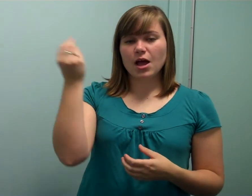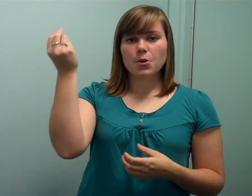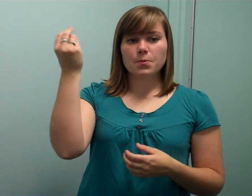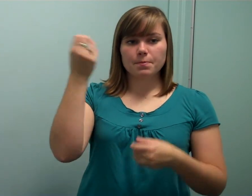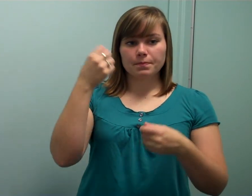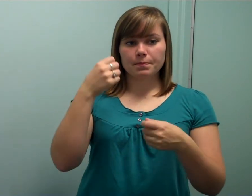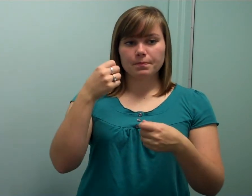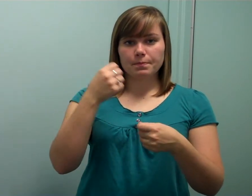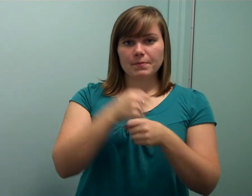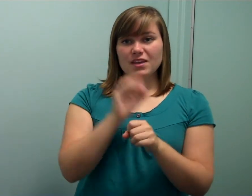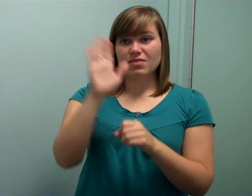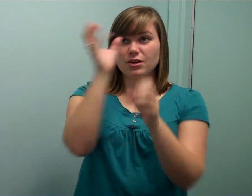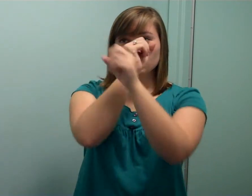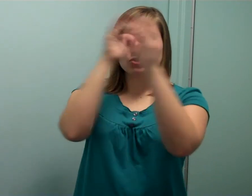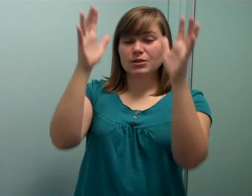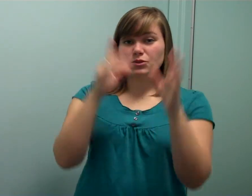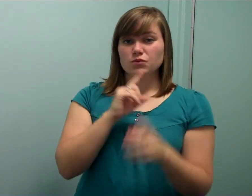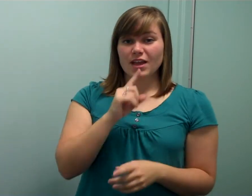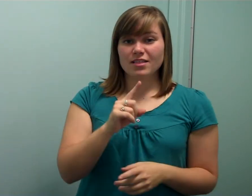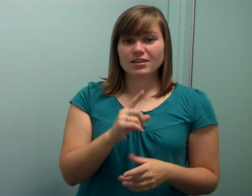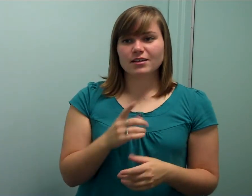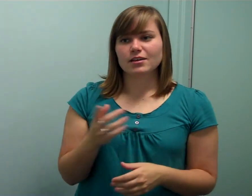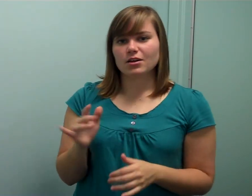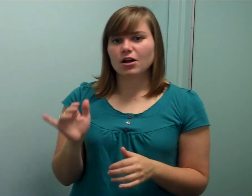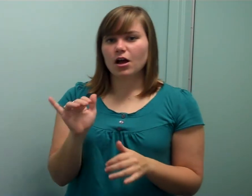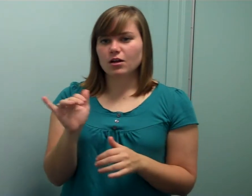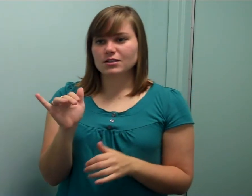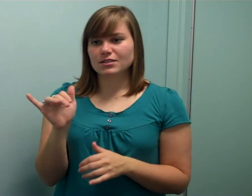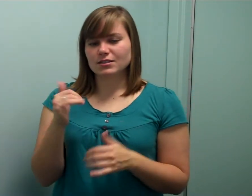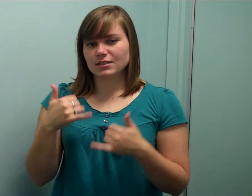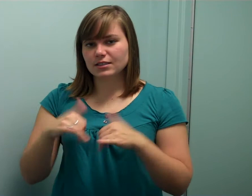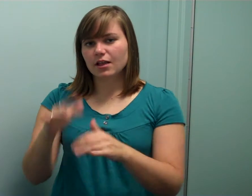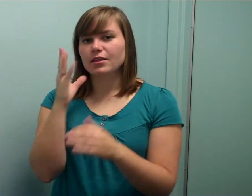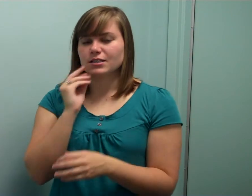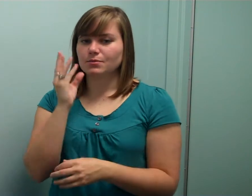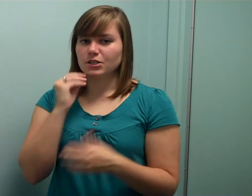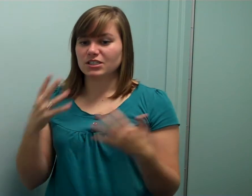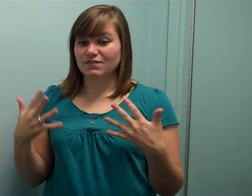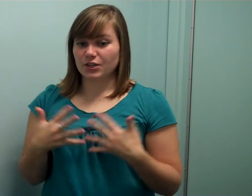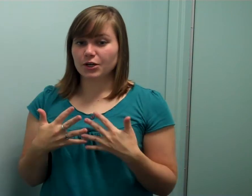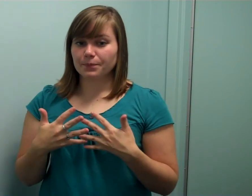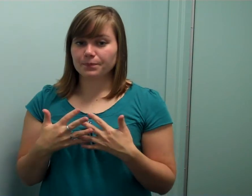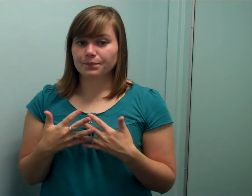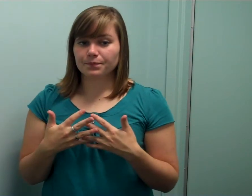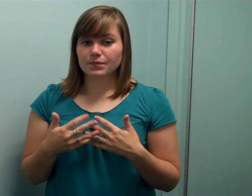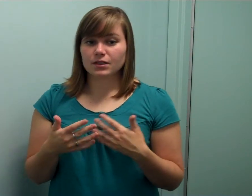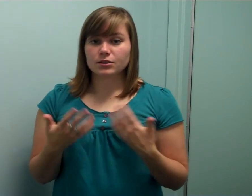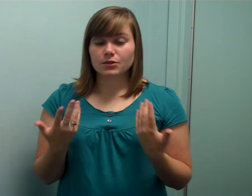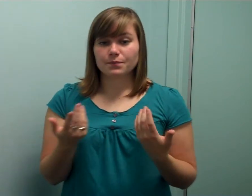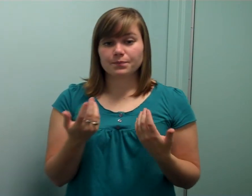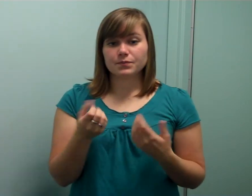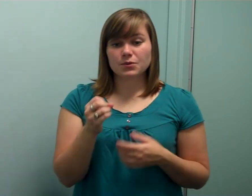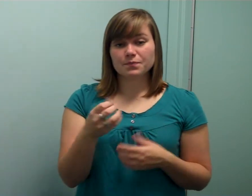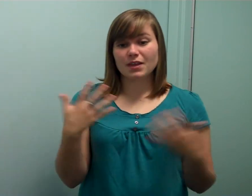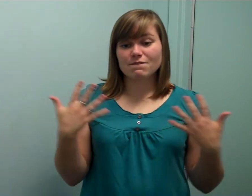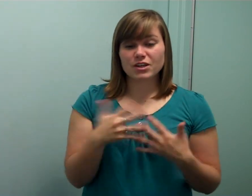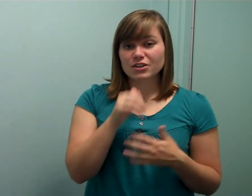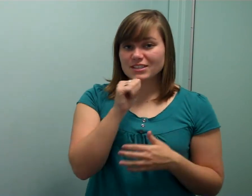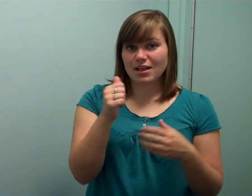reality, experience fear. Therefore, fear is not the problem. What we do